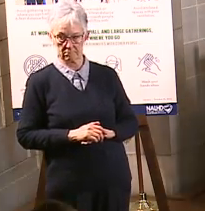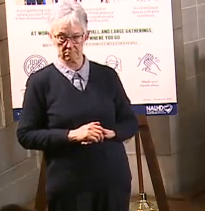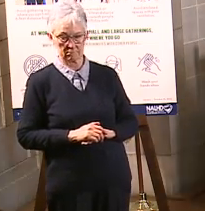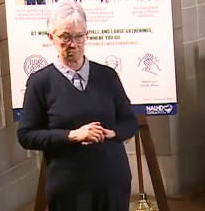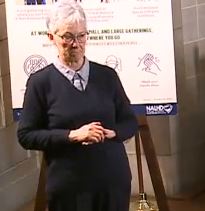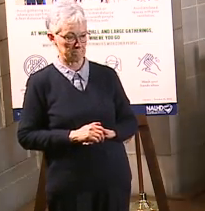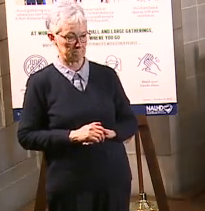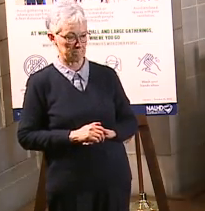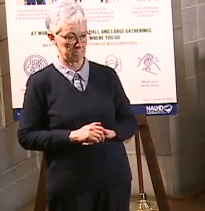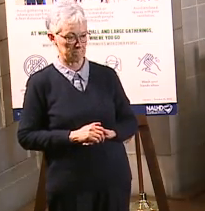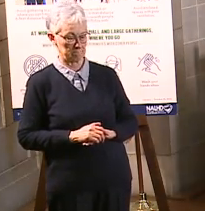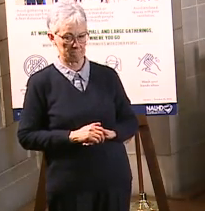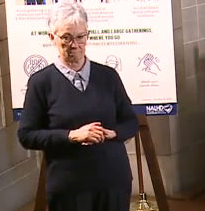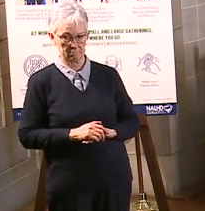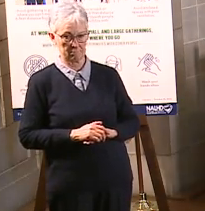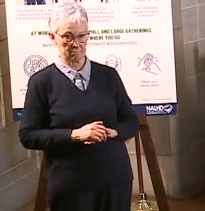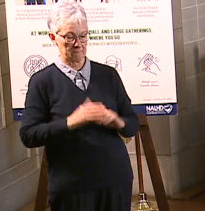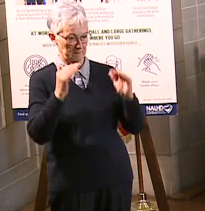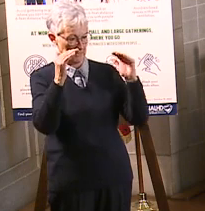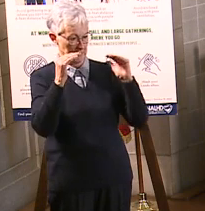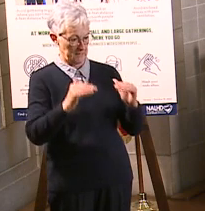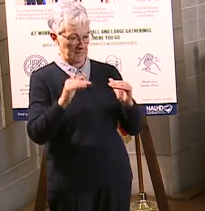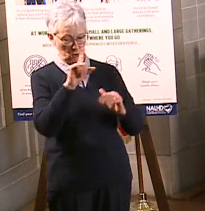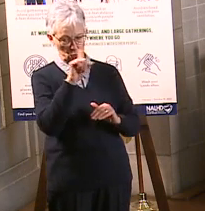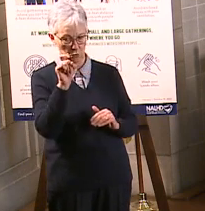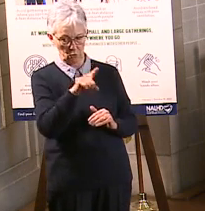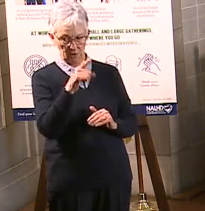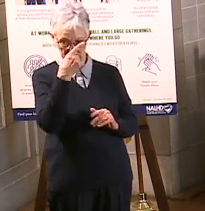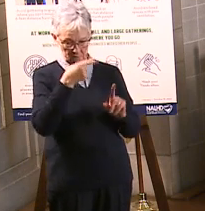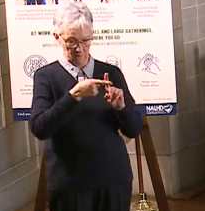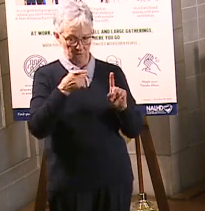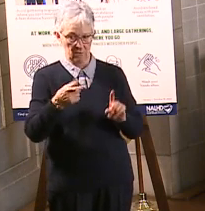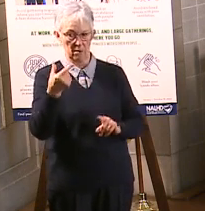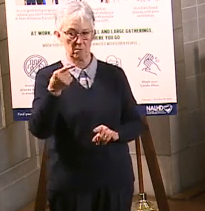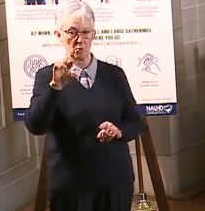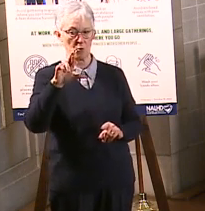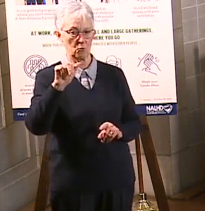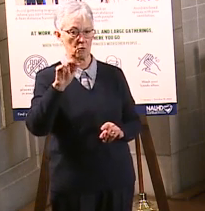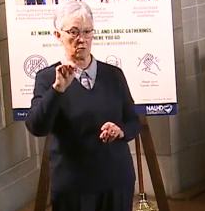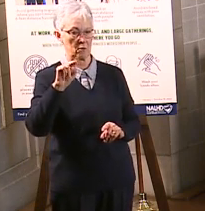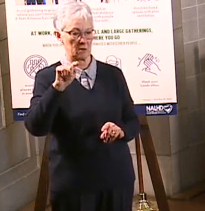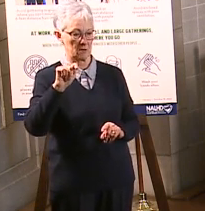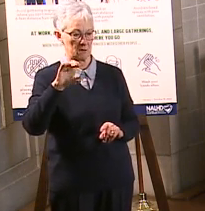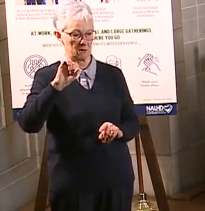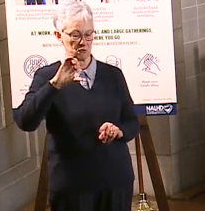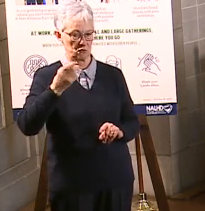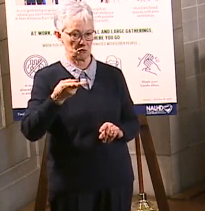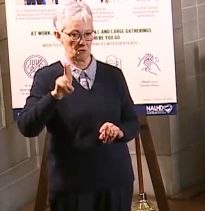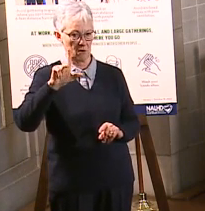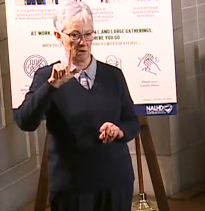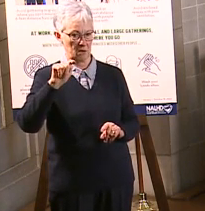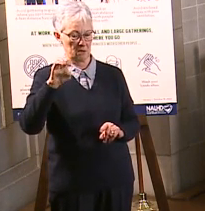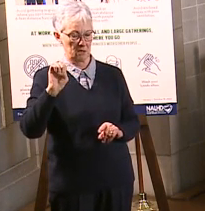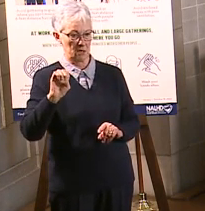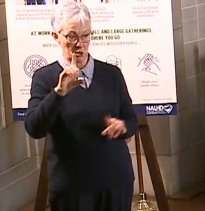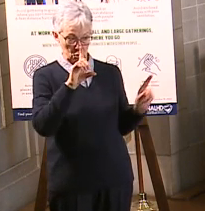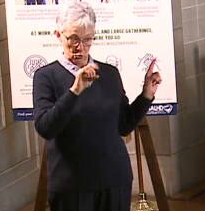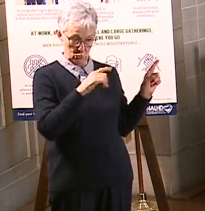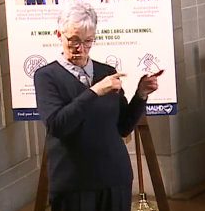Our next question for you, Governor, is from Grant Schulte. Does the governor support the motion by some county